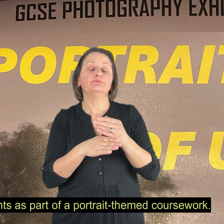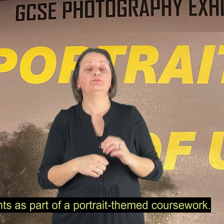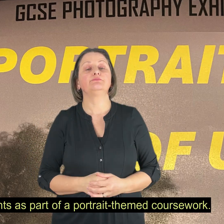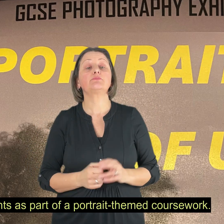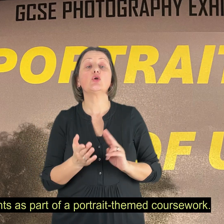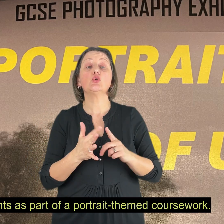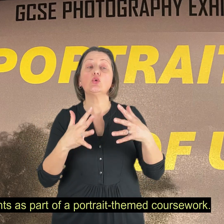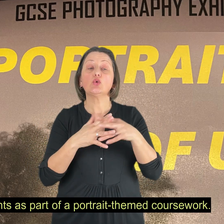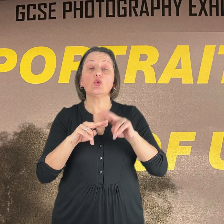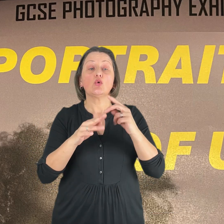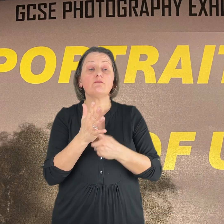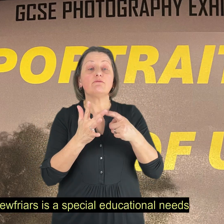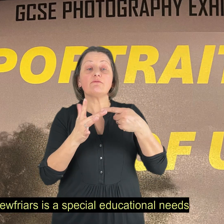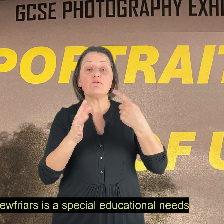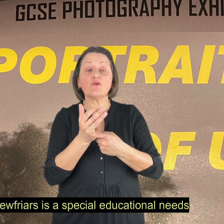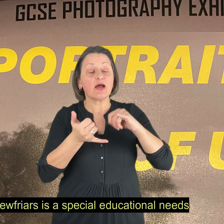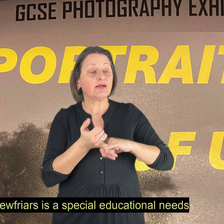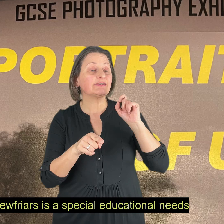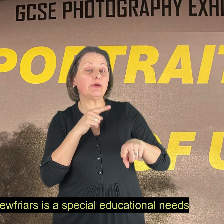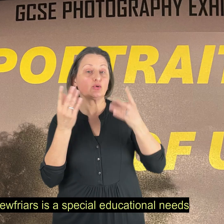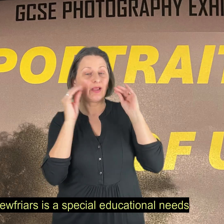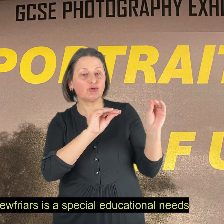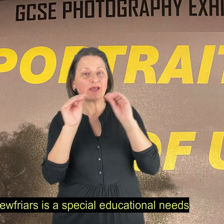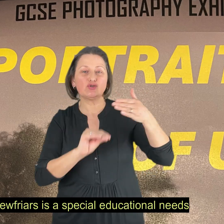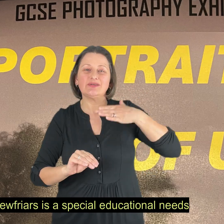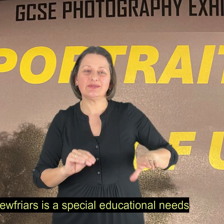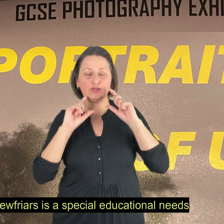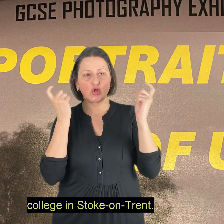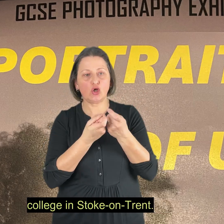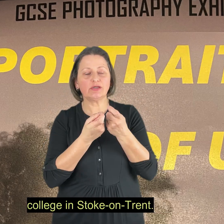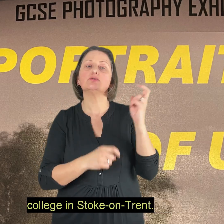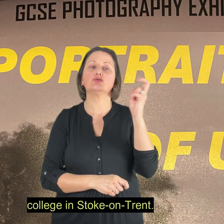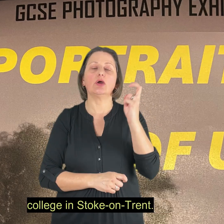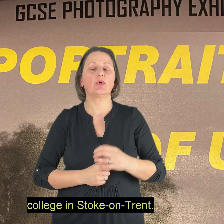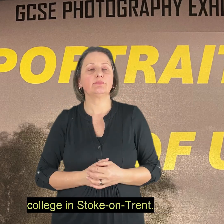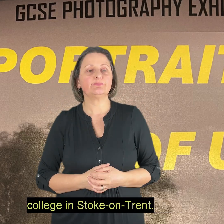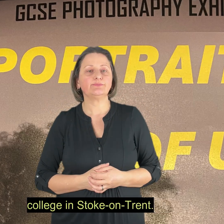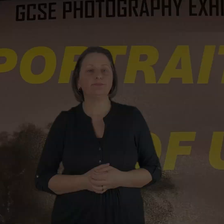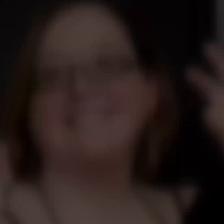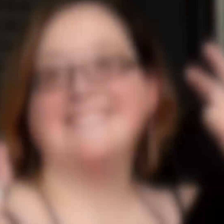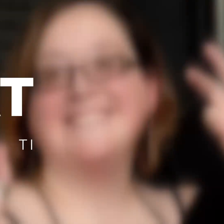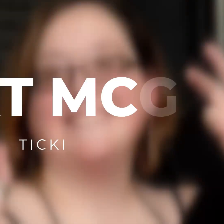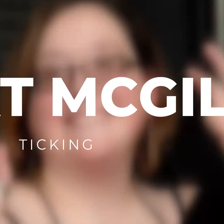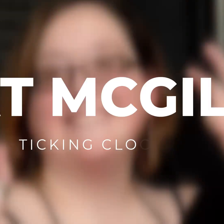of a portrait-themed coursework. New Friars is a special educational needs college in